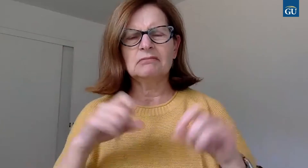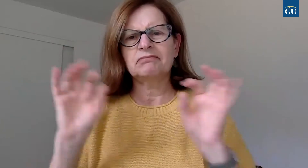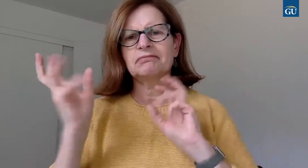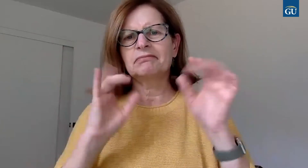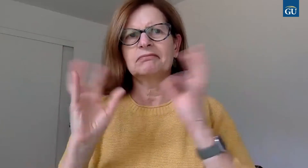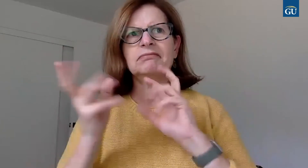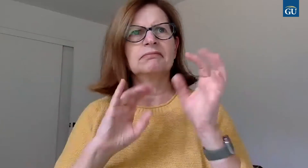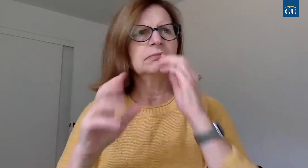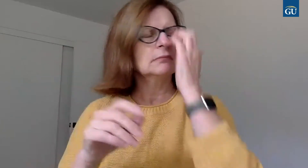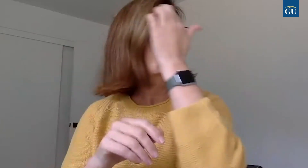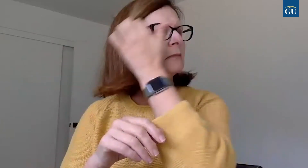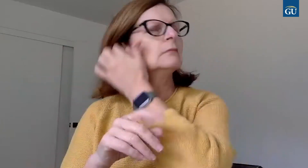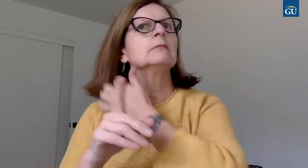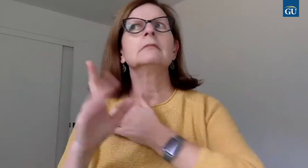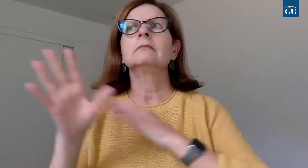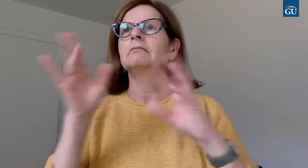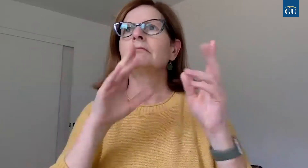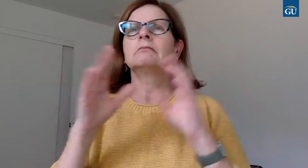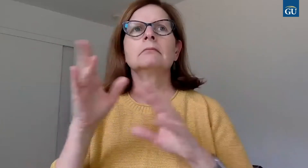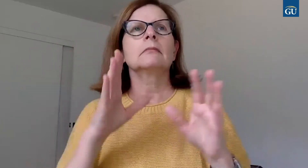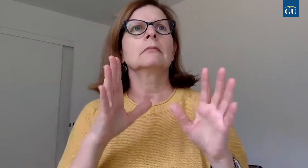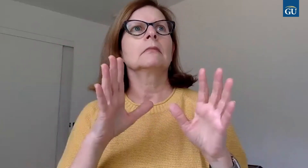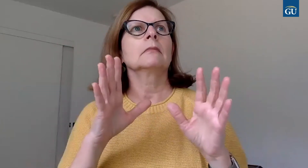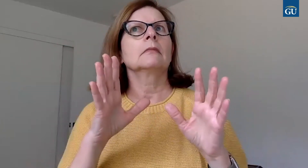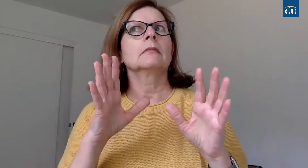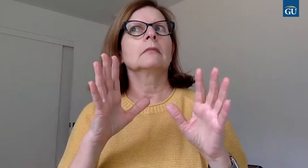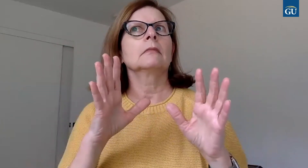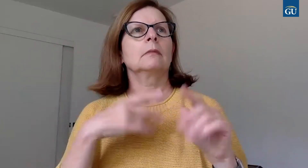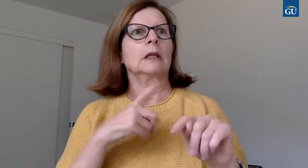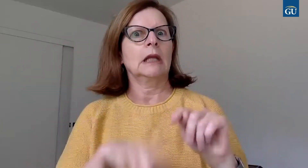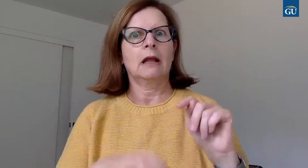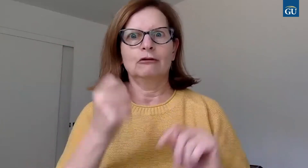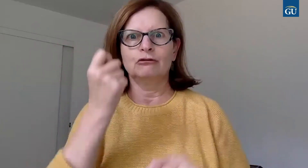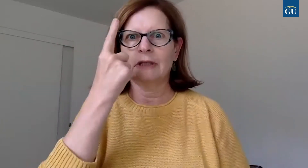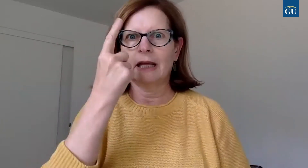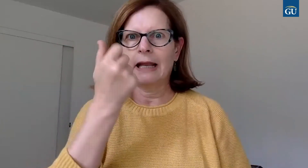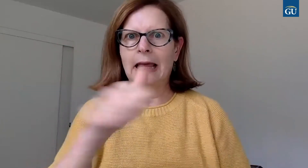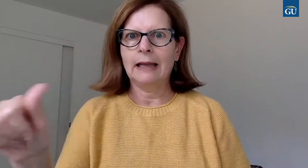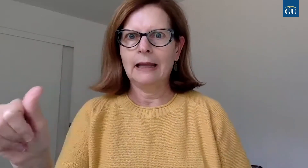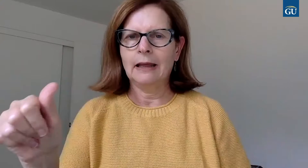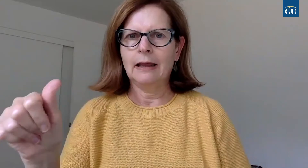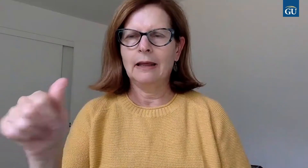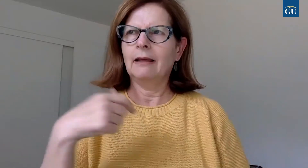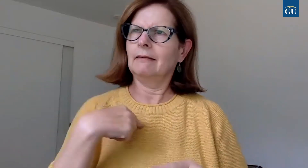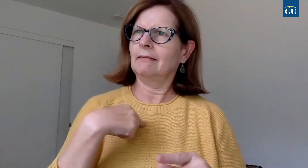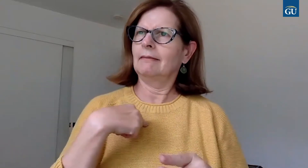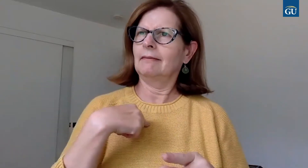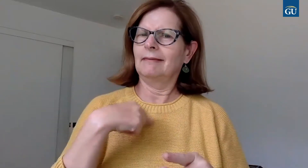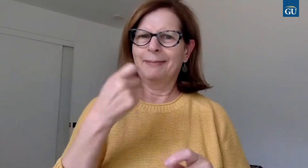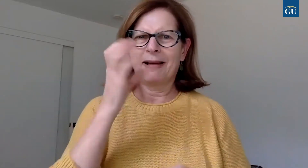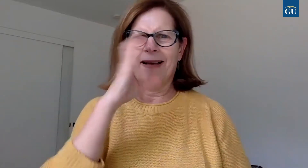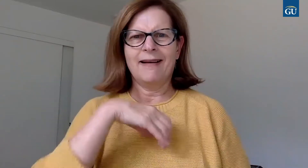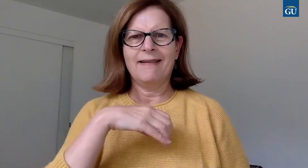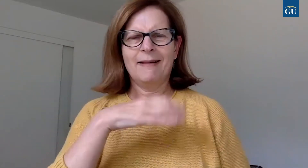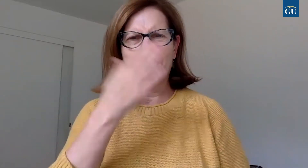They signed very fast, and I couldn't understand anything. It was a bit odd to me